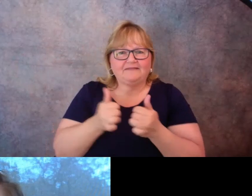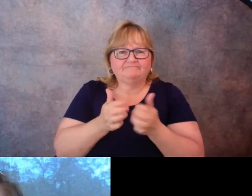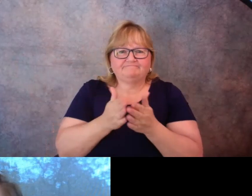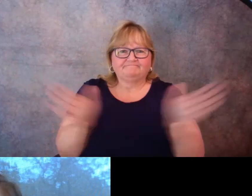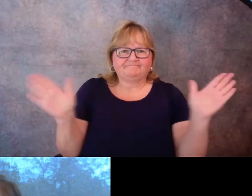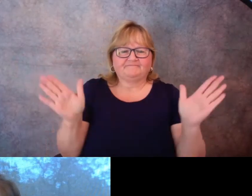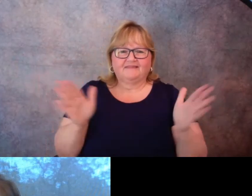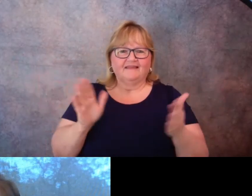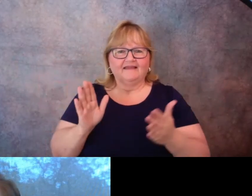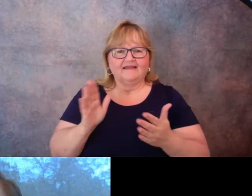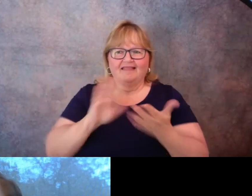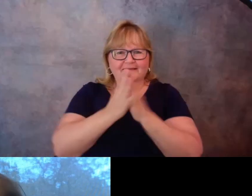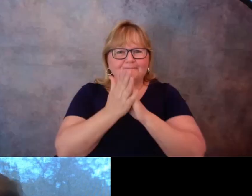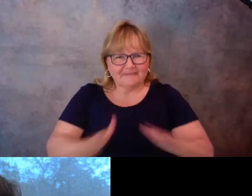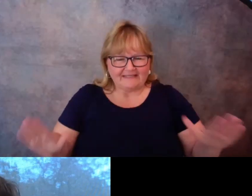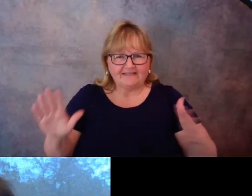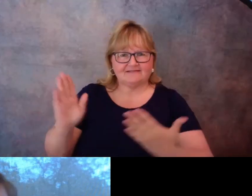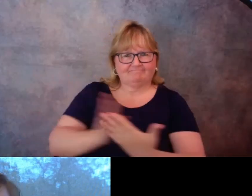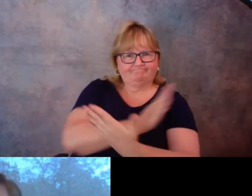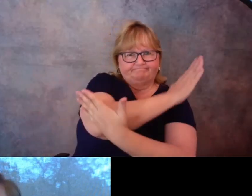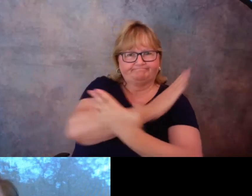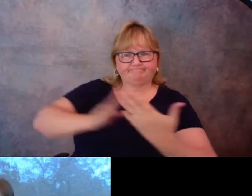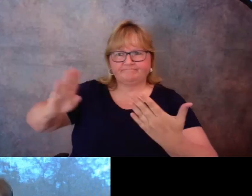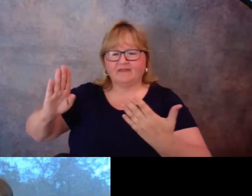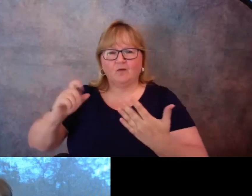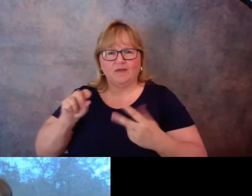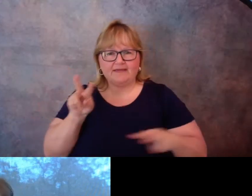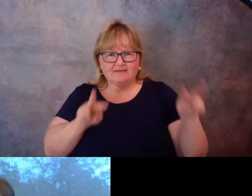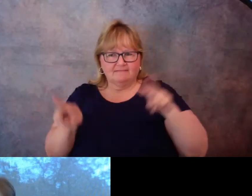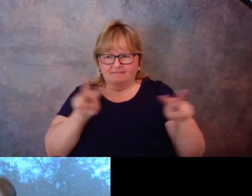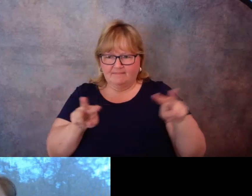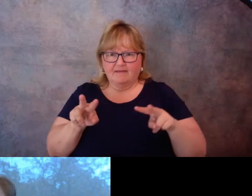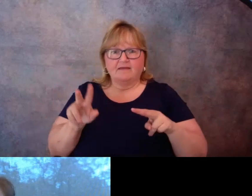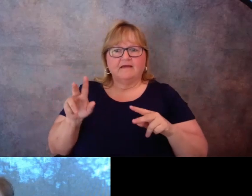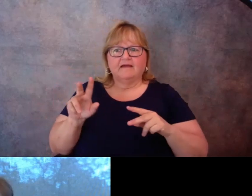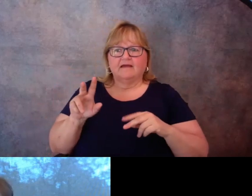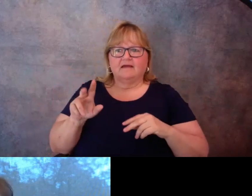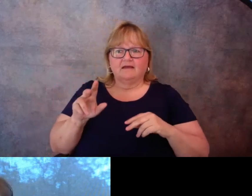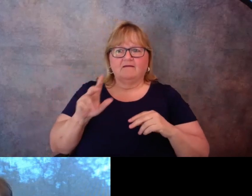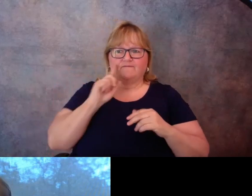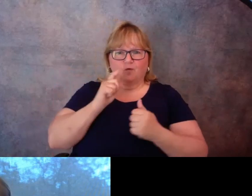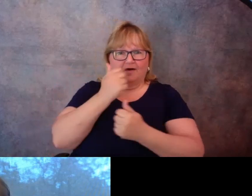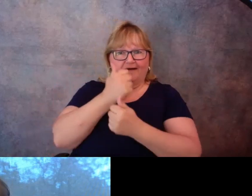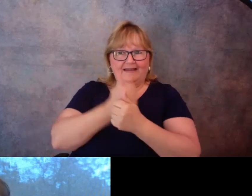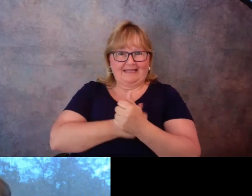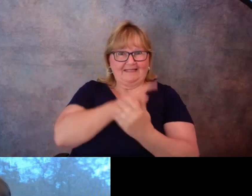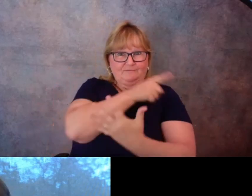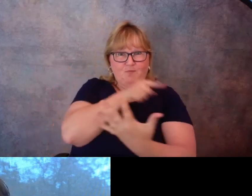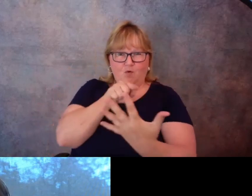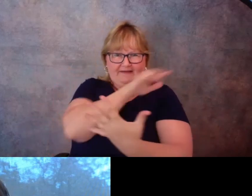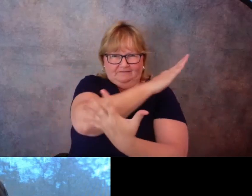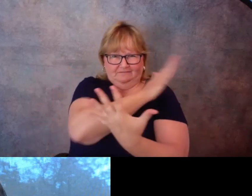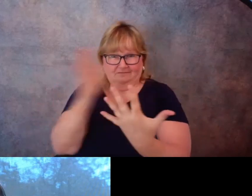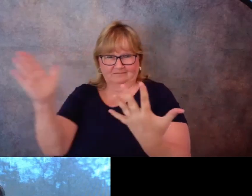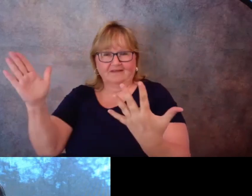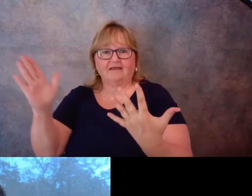continuum, we rated how visible people with disabilities are on each point in that continuum,